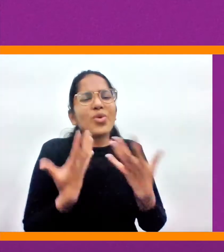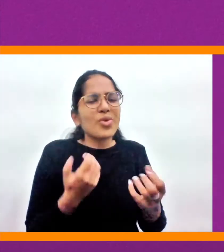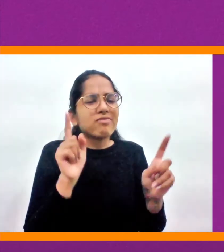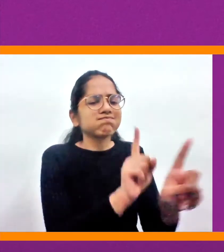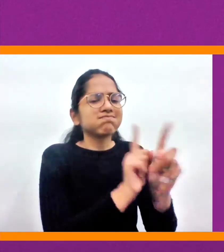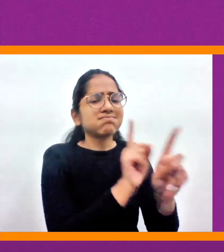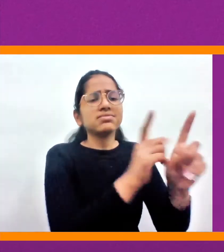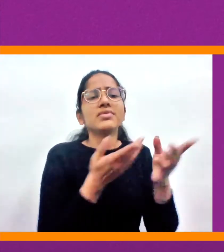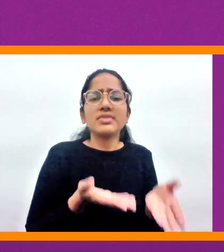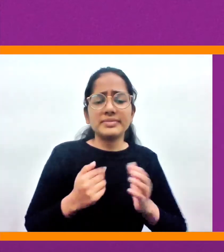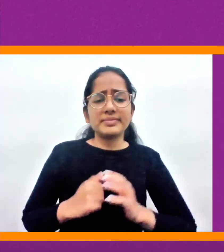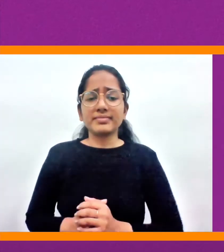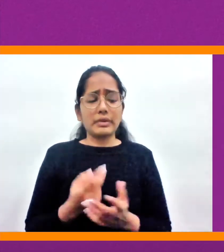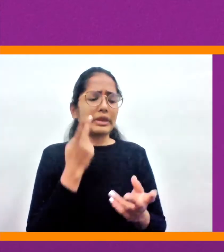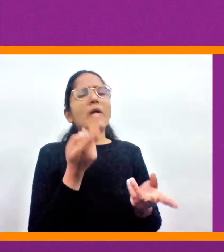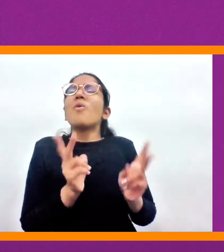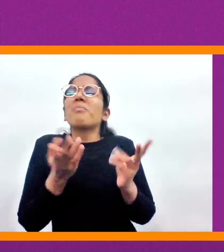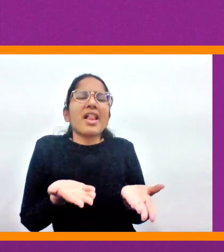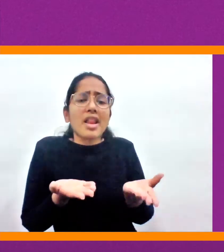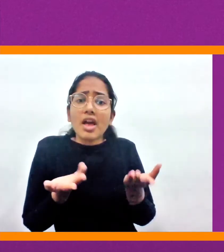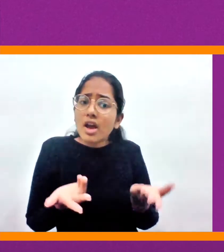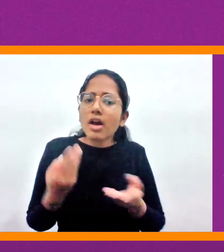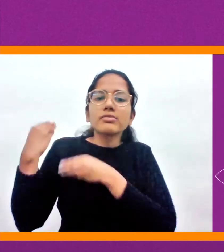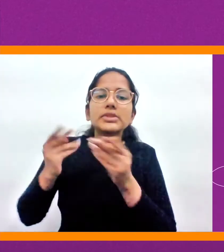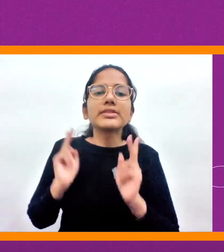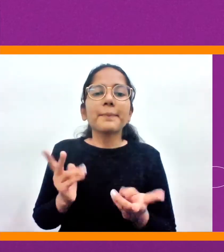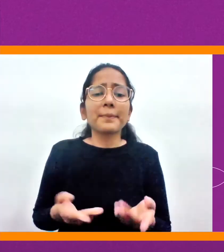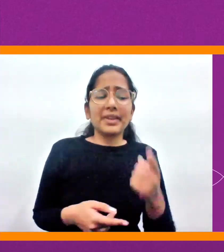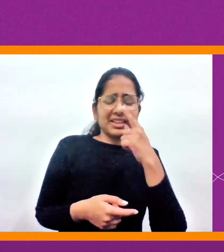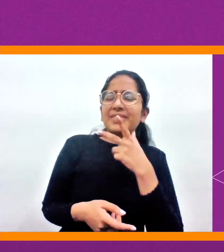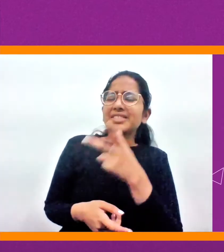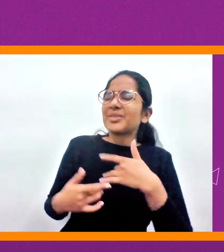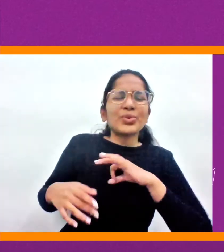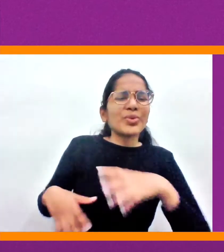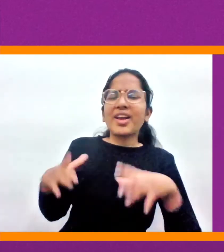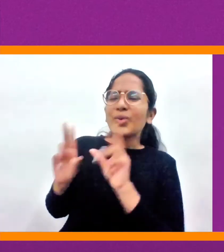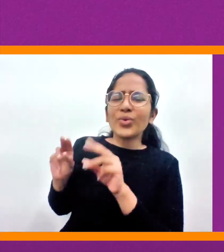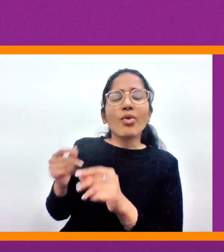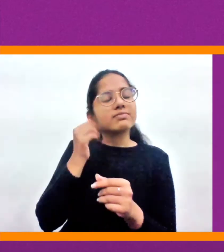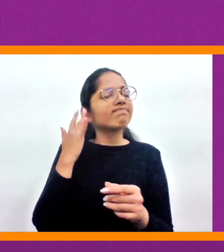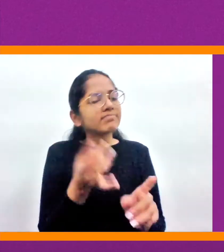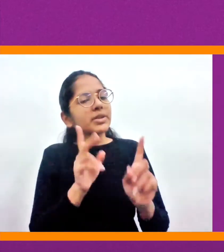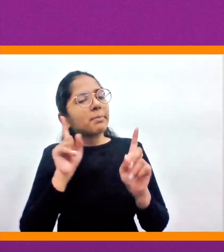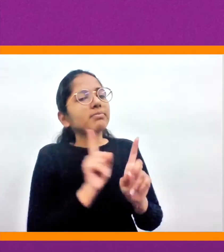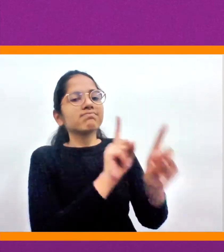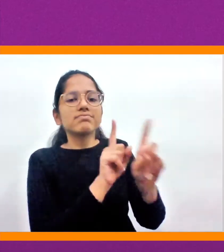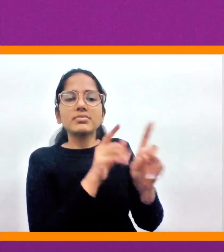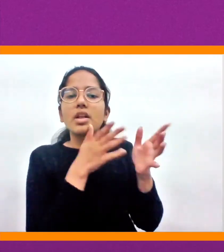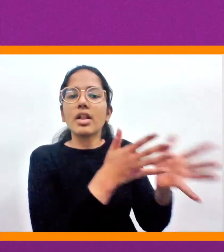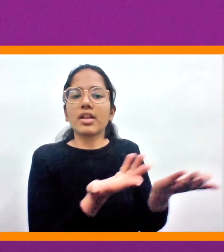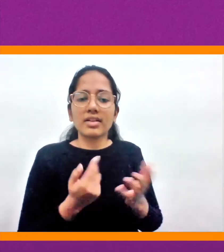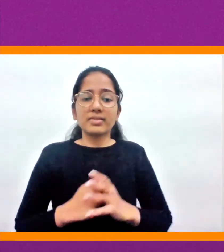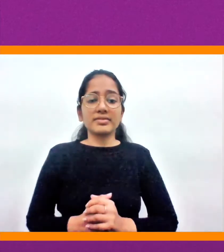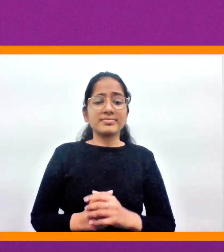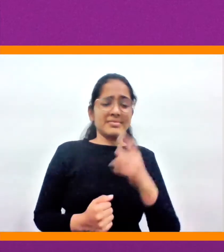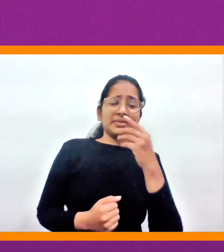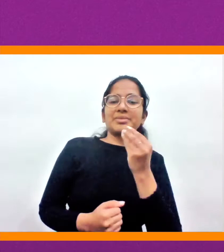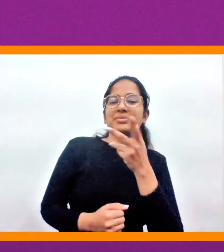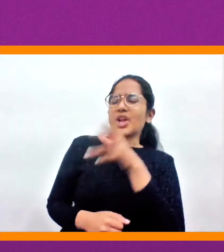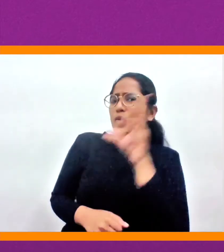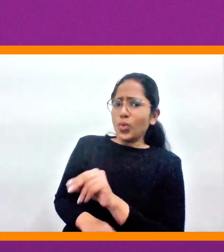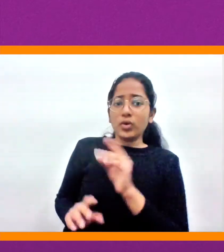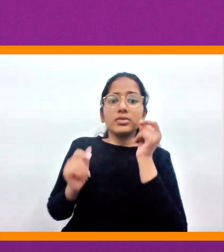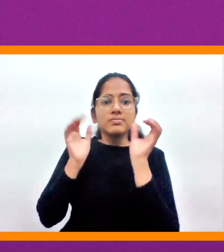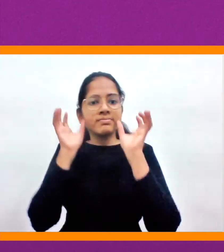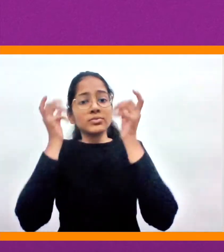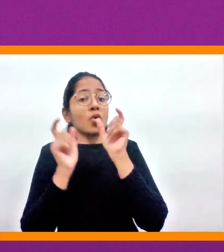culture, the more invisible it becomes." Toxic ideas around consent and intimacy have become so enmeshed in our